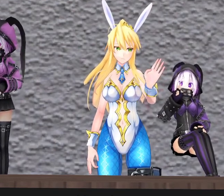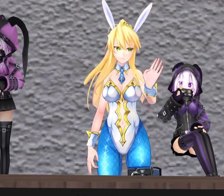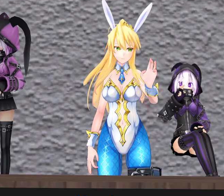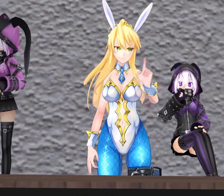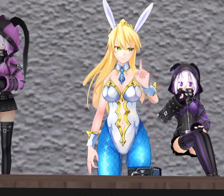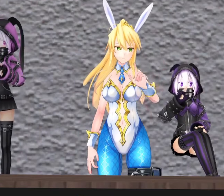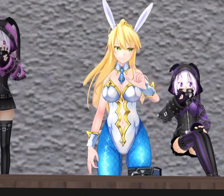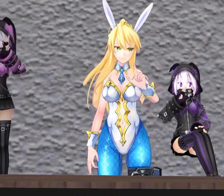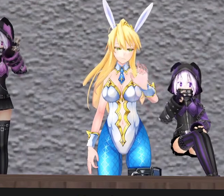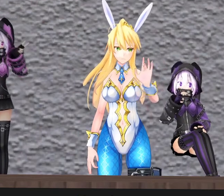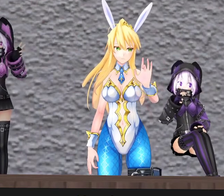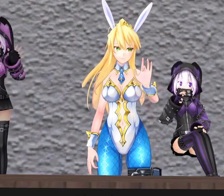25,